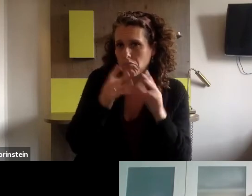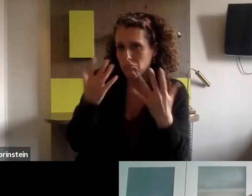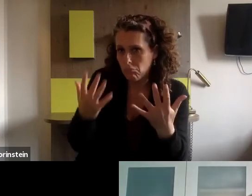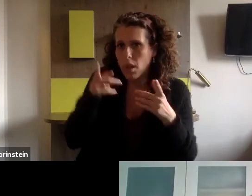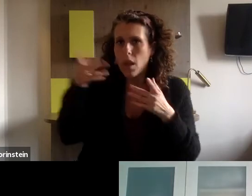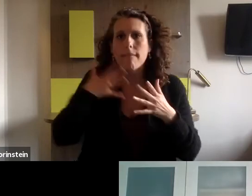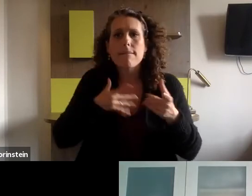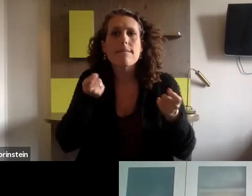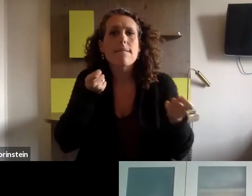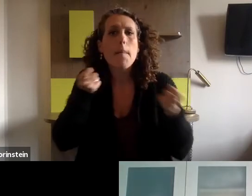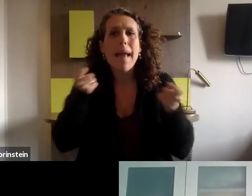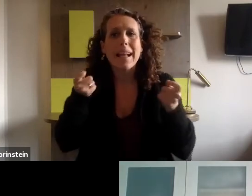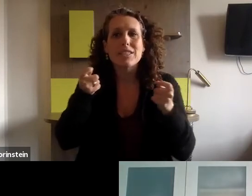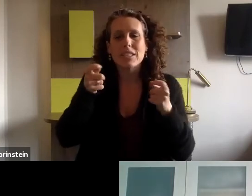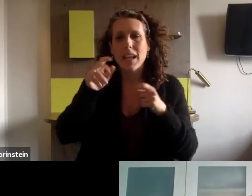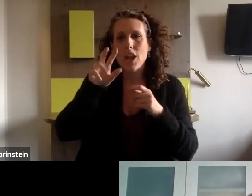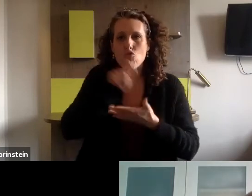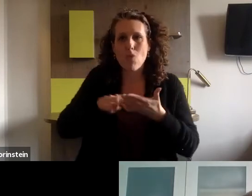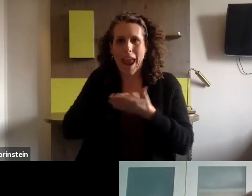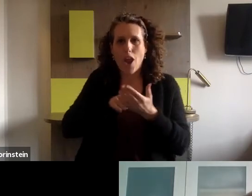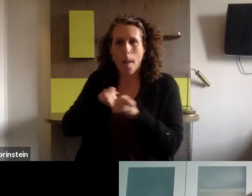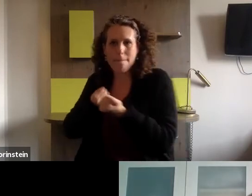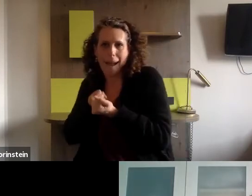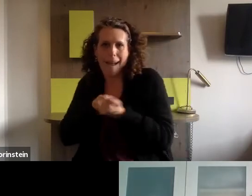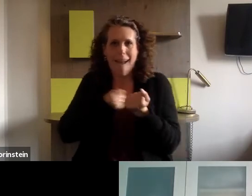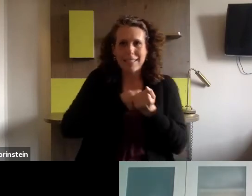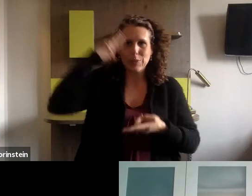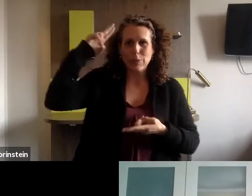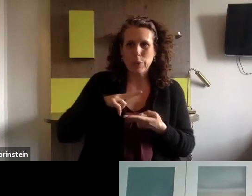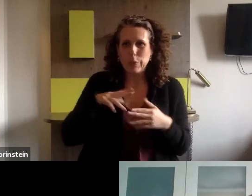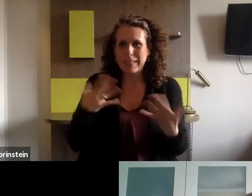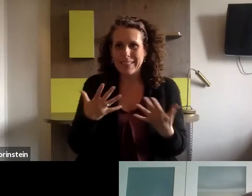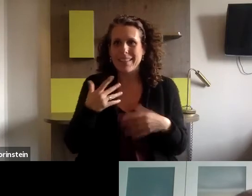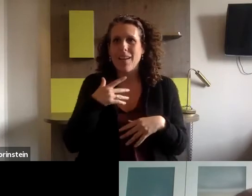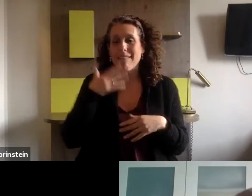managing rater bias regarding dialects?